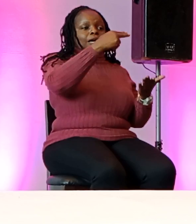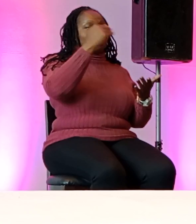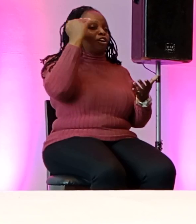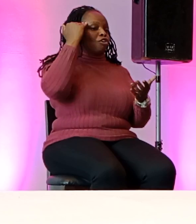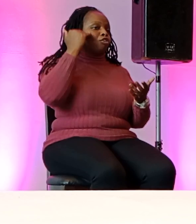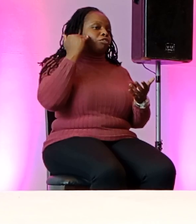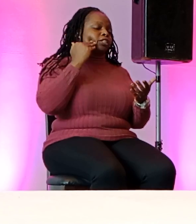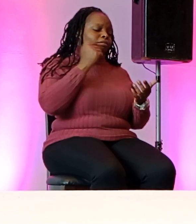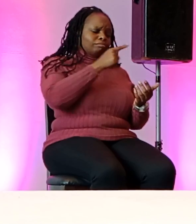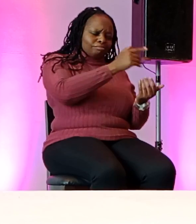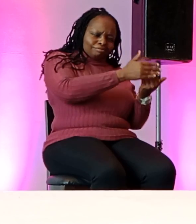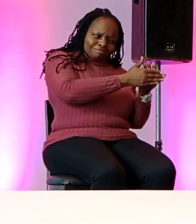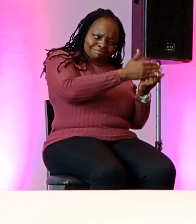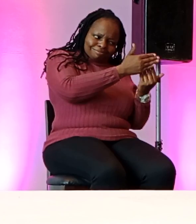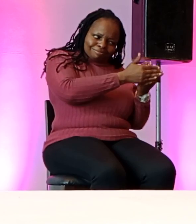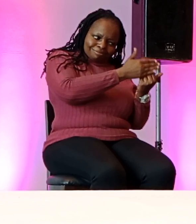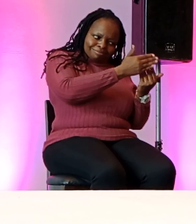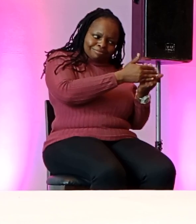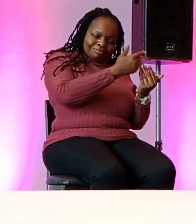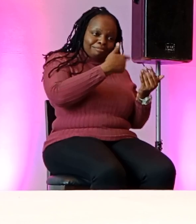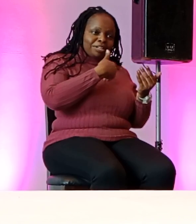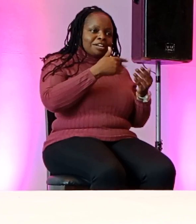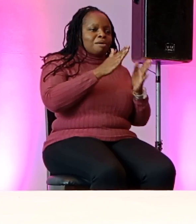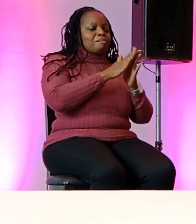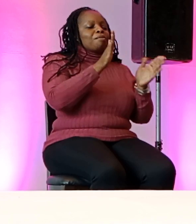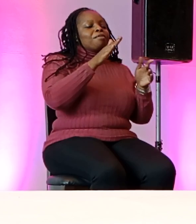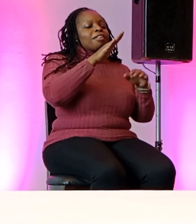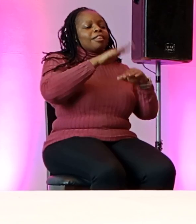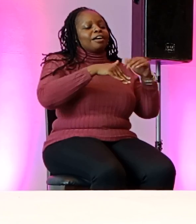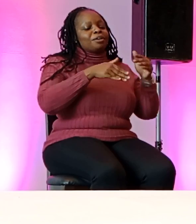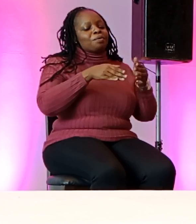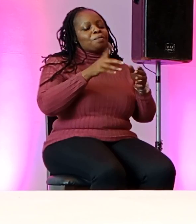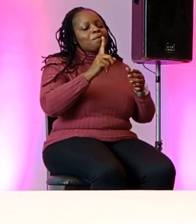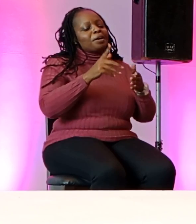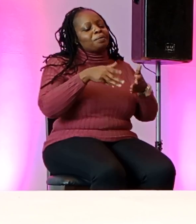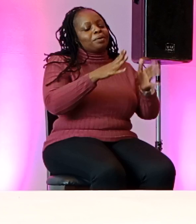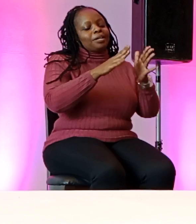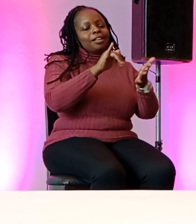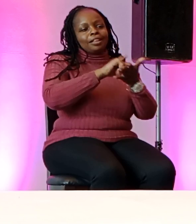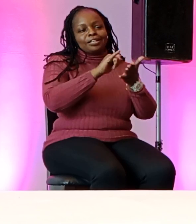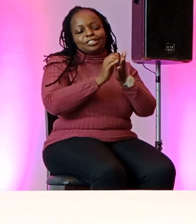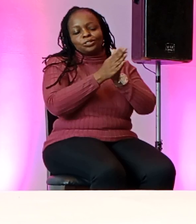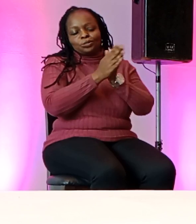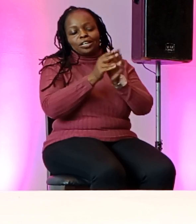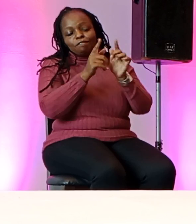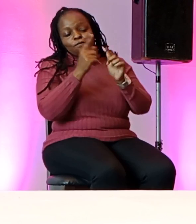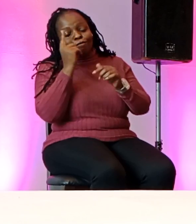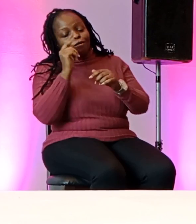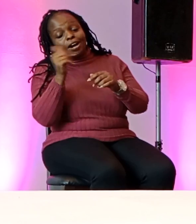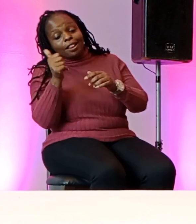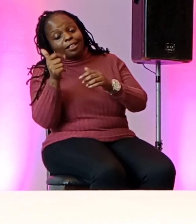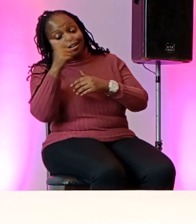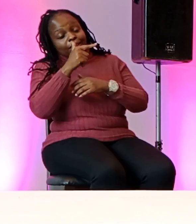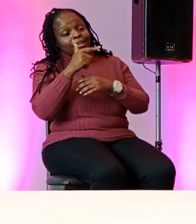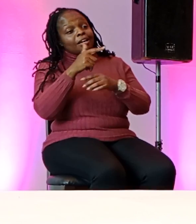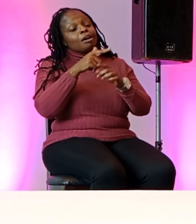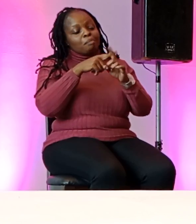And she mentored me in more than one way. That's a story for another day. Catch some of it in my